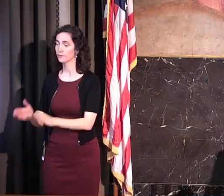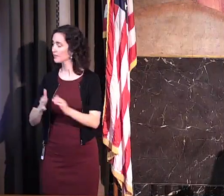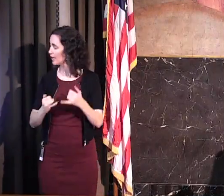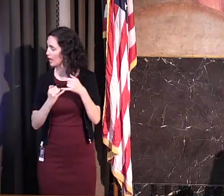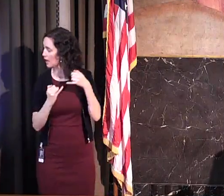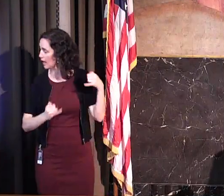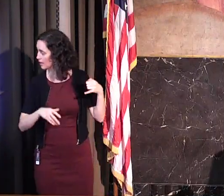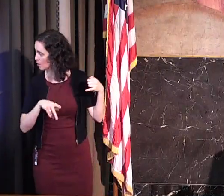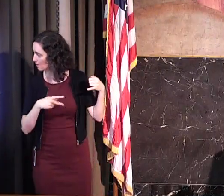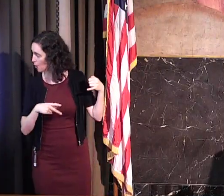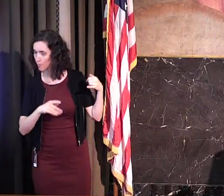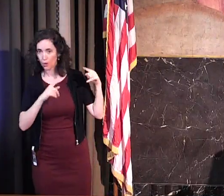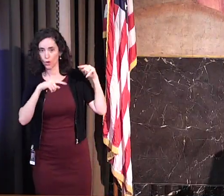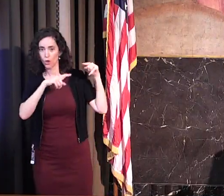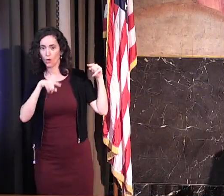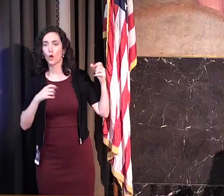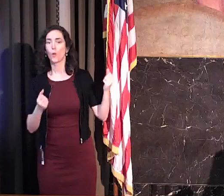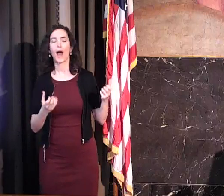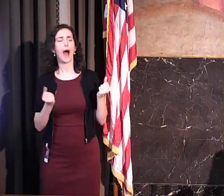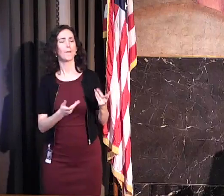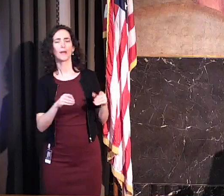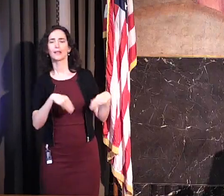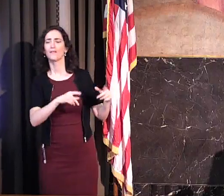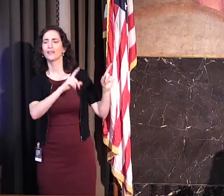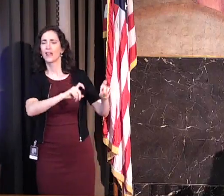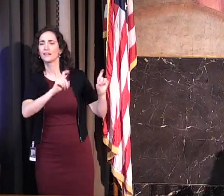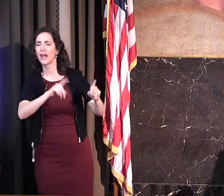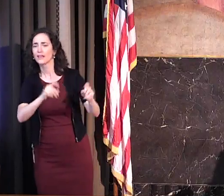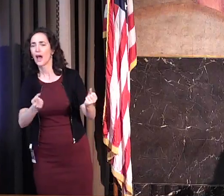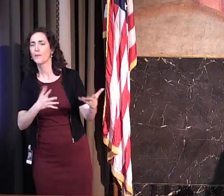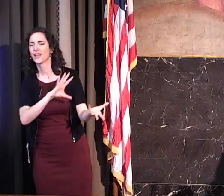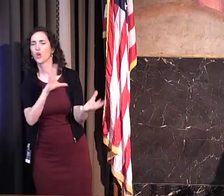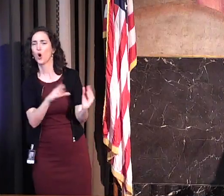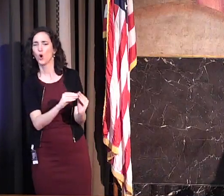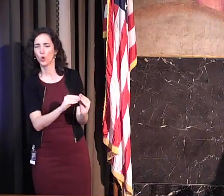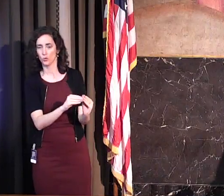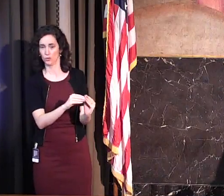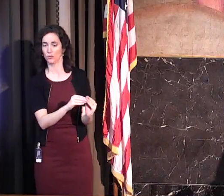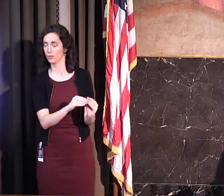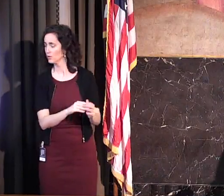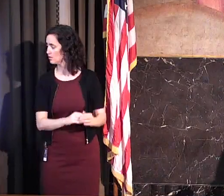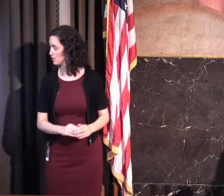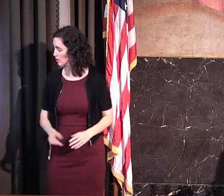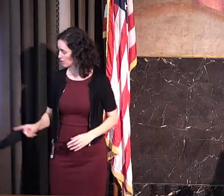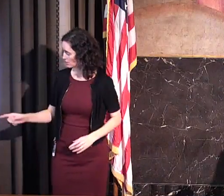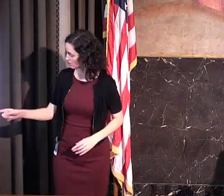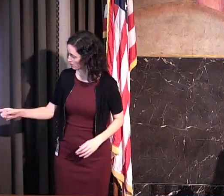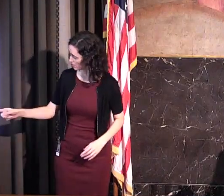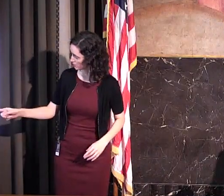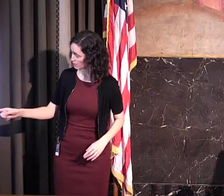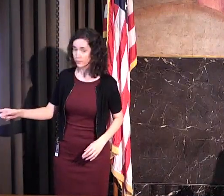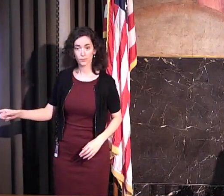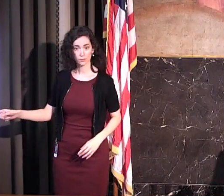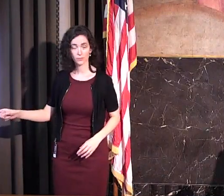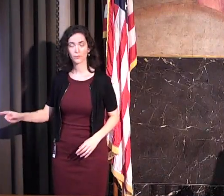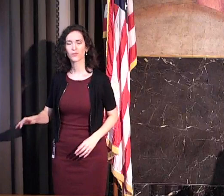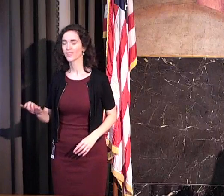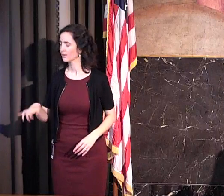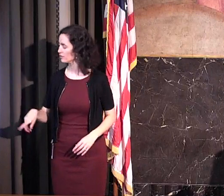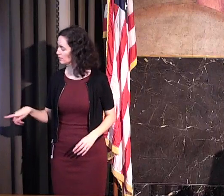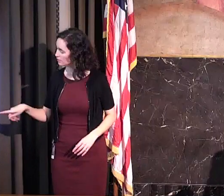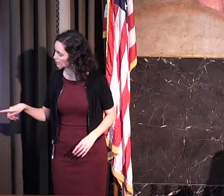line above that is our testing volume, how many tests are being conducted across the state. On the bottom right is